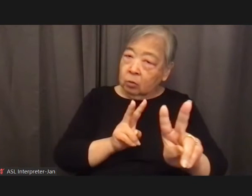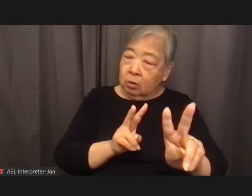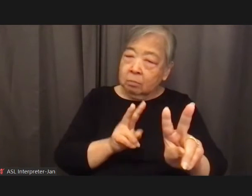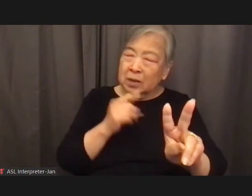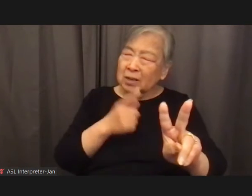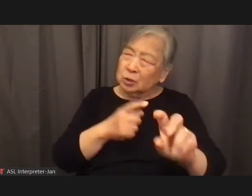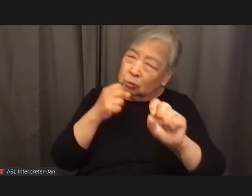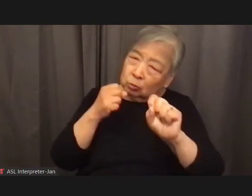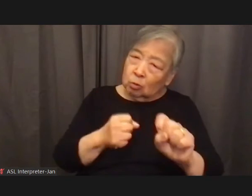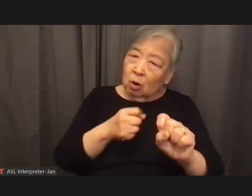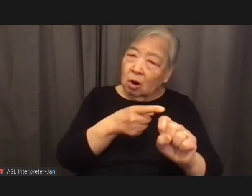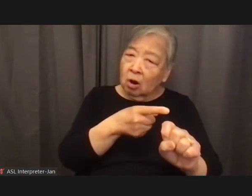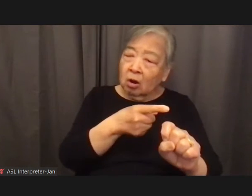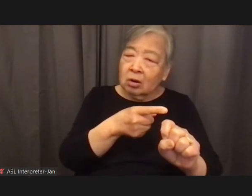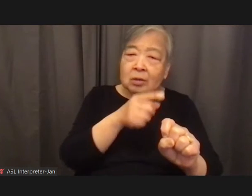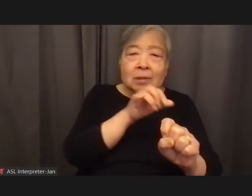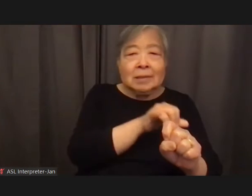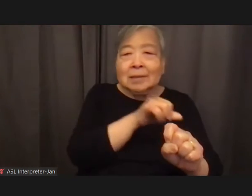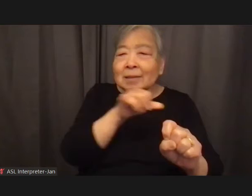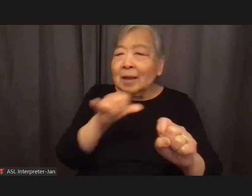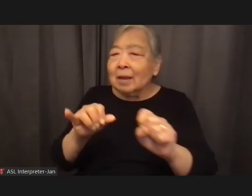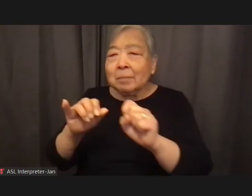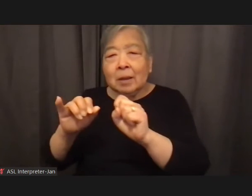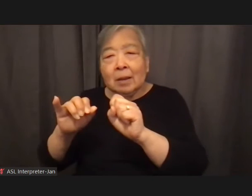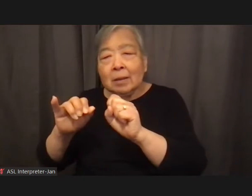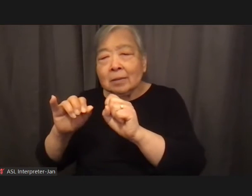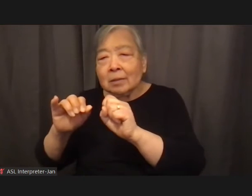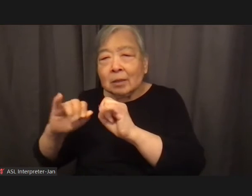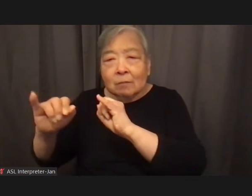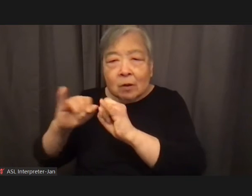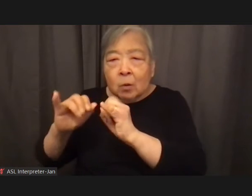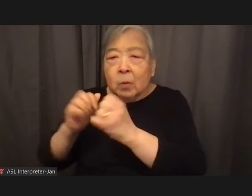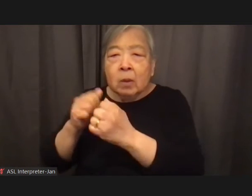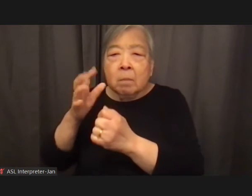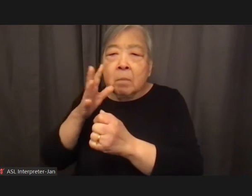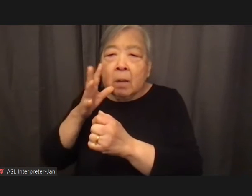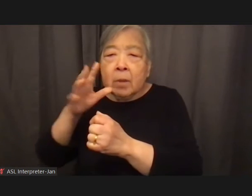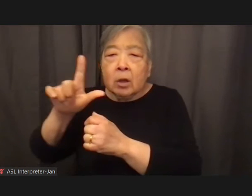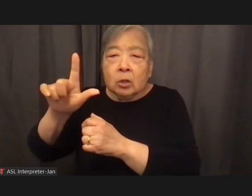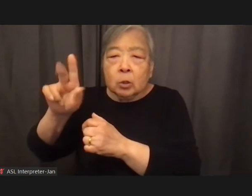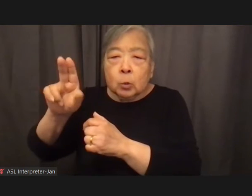as the interview with Mama Lucia herself,